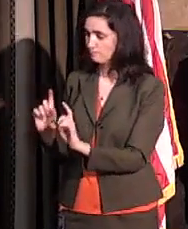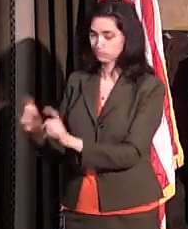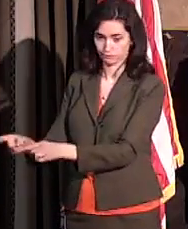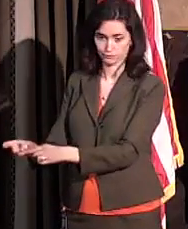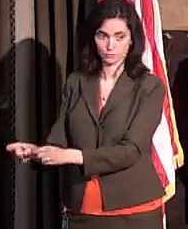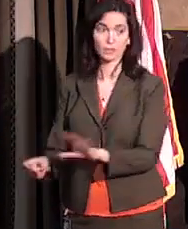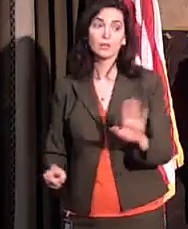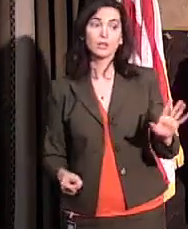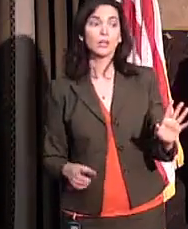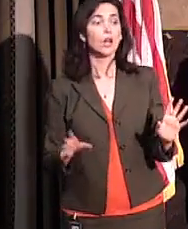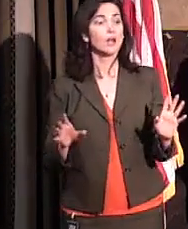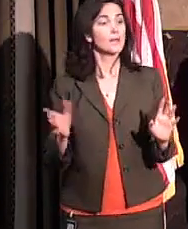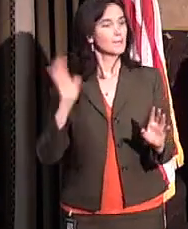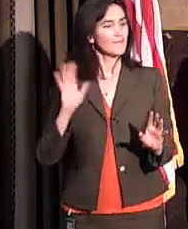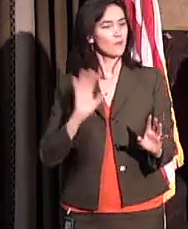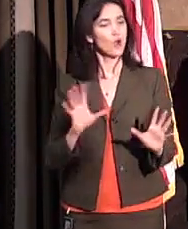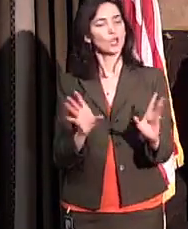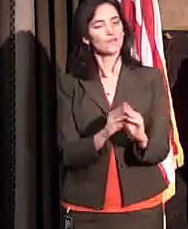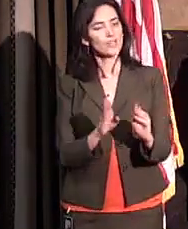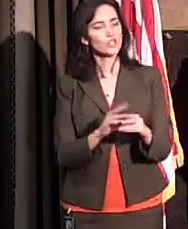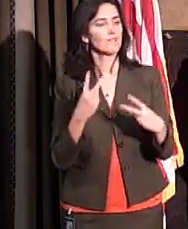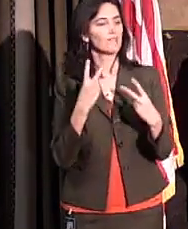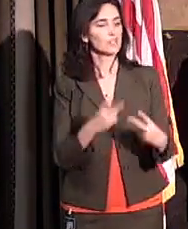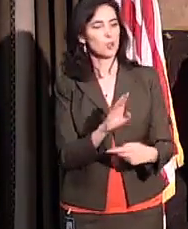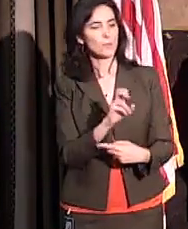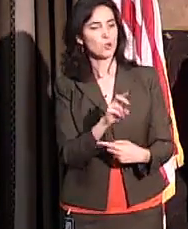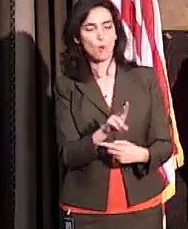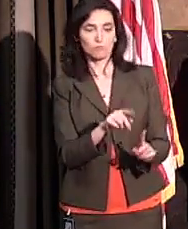to the Convention and Visitor Bureaus, and in